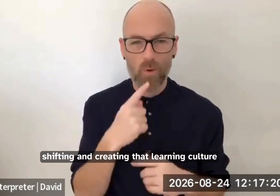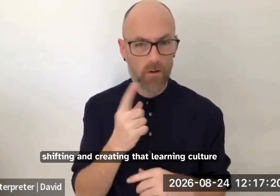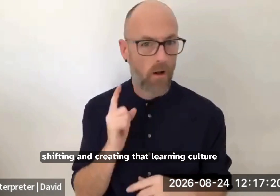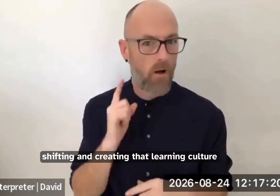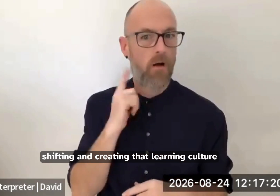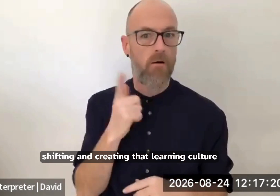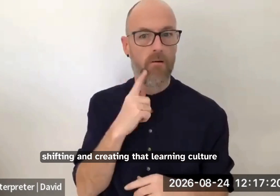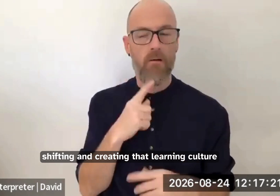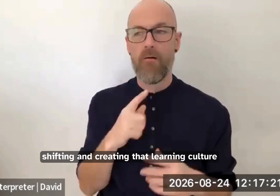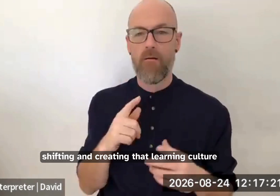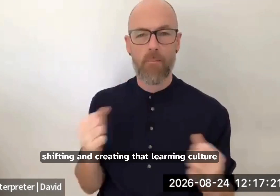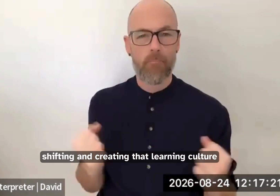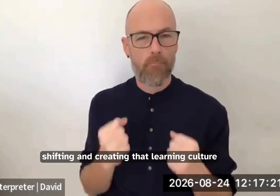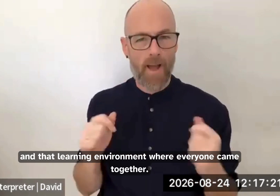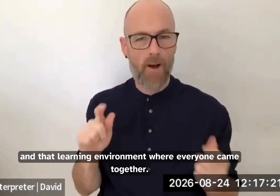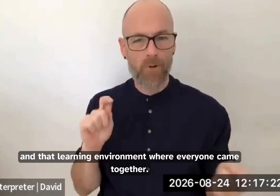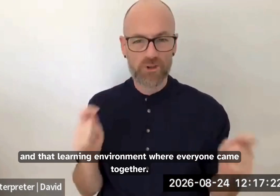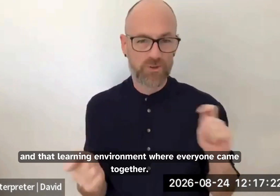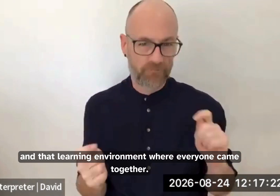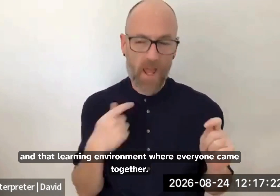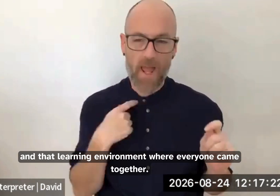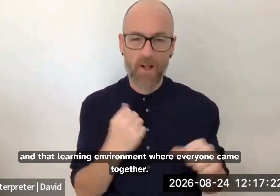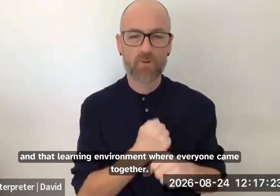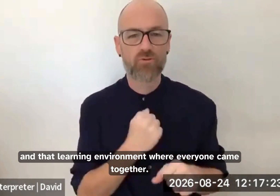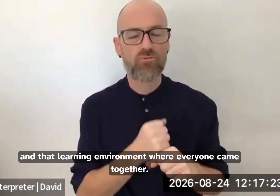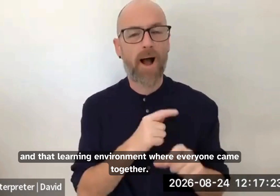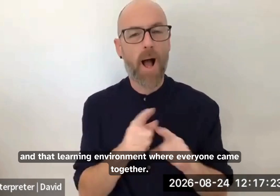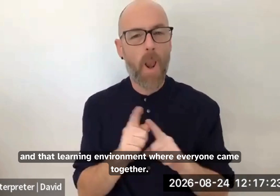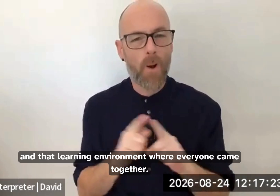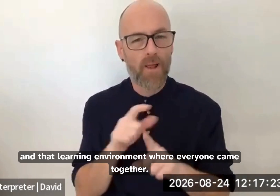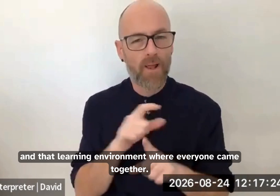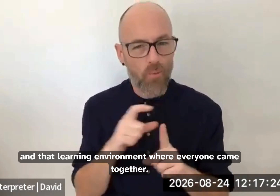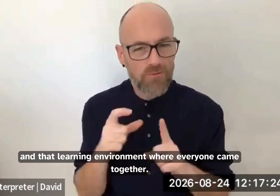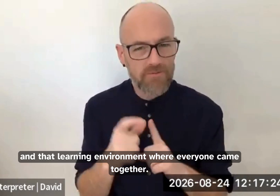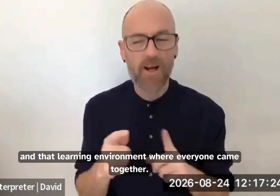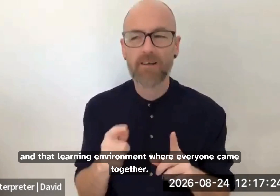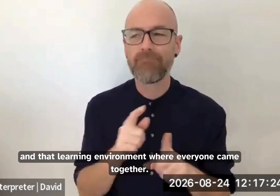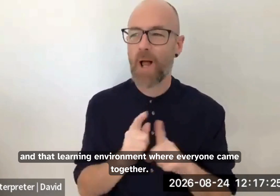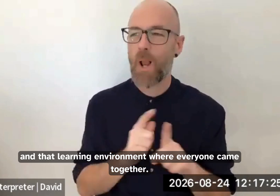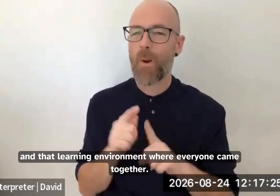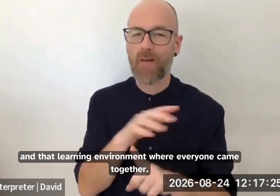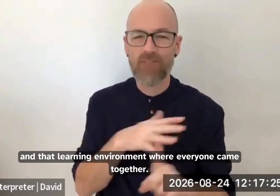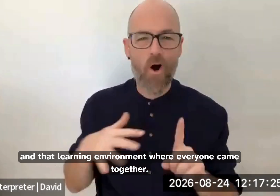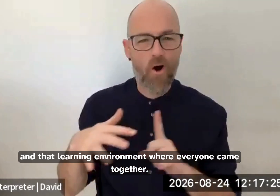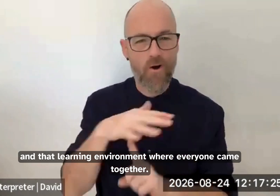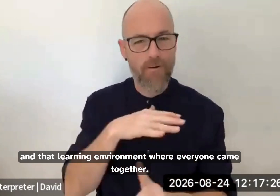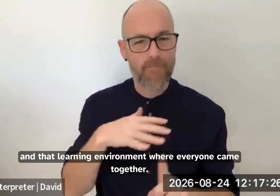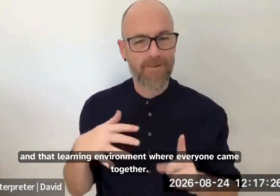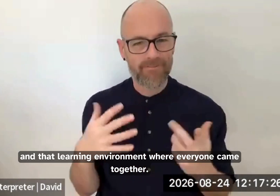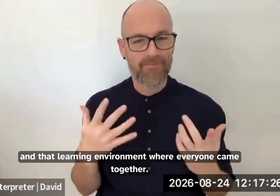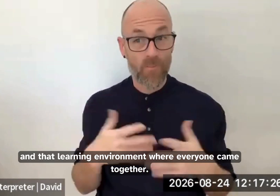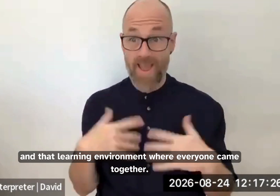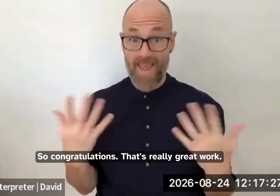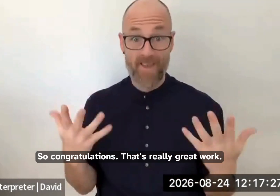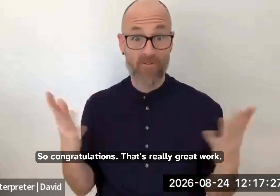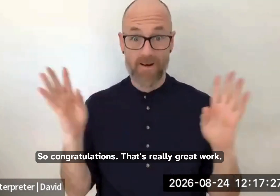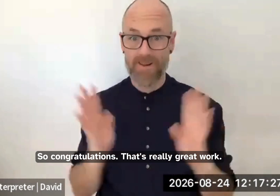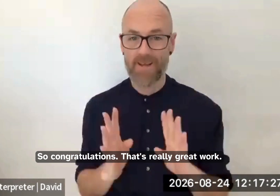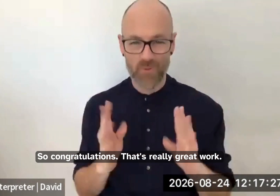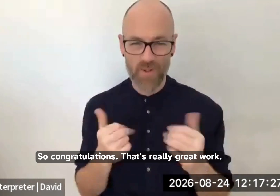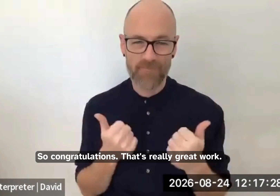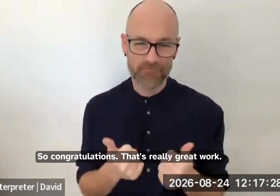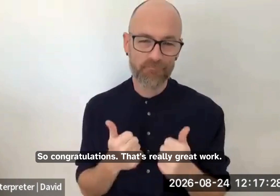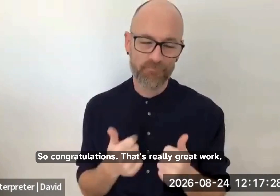shifting and creating that learning culture and that learning environment where everyone came together.